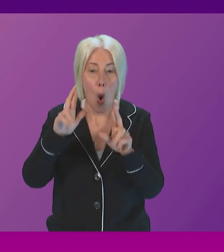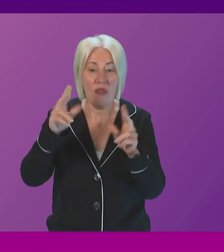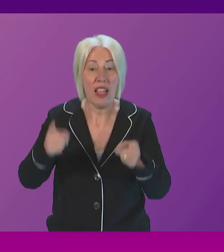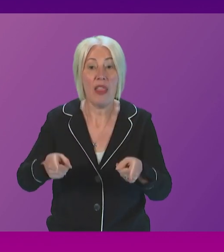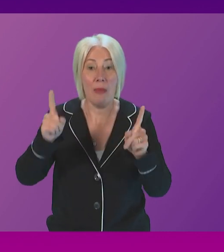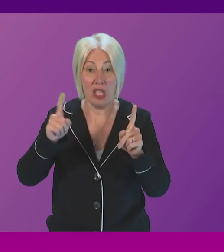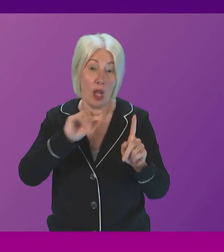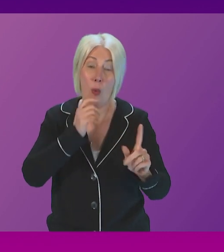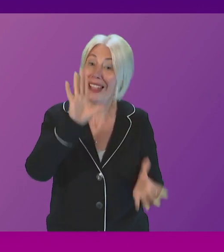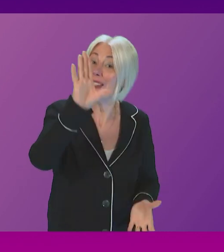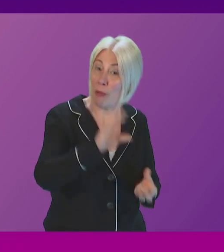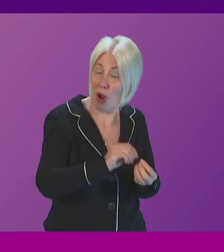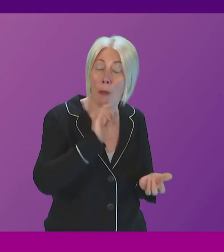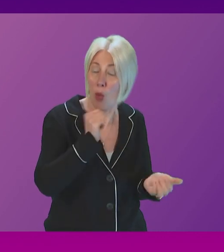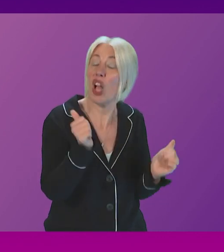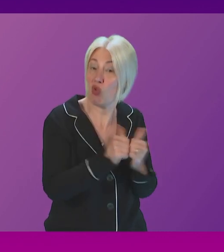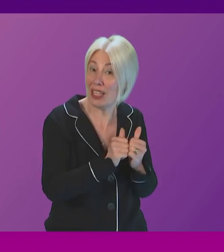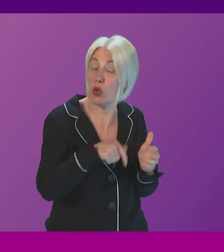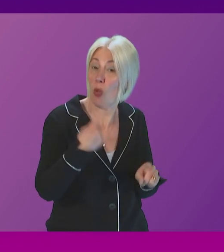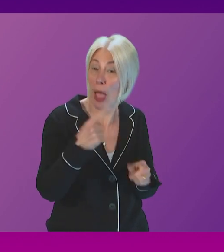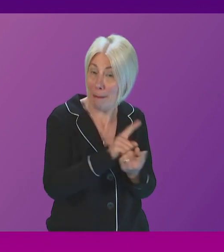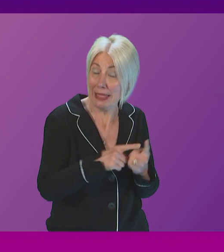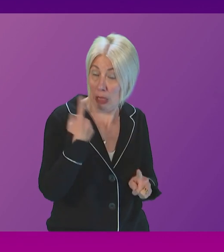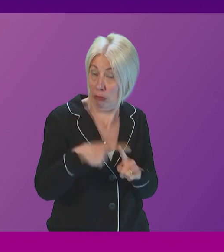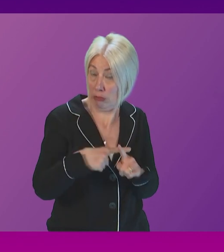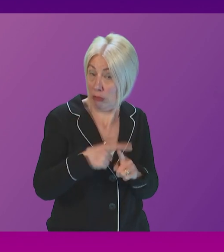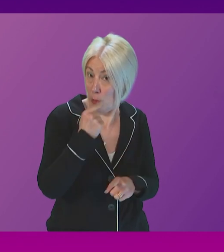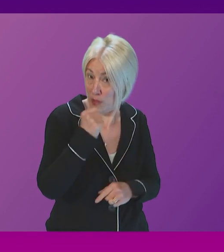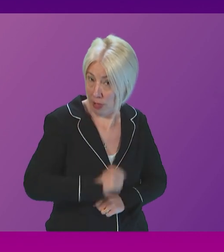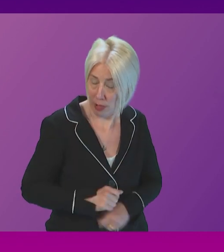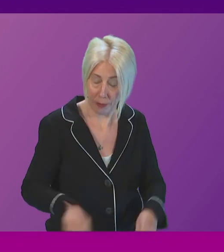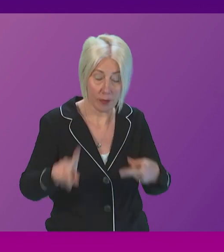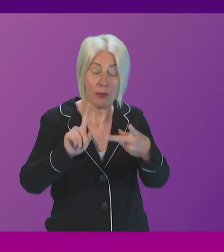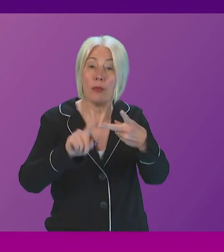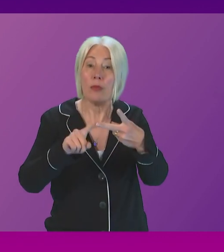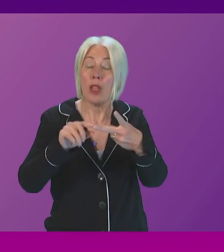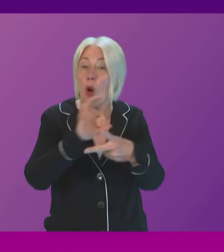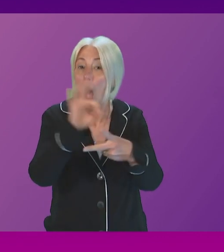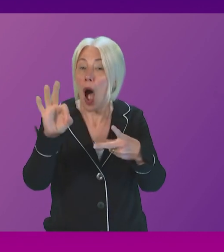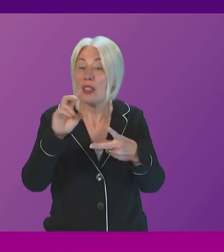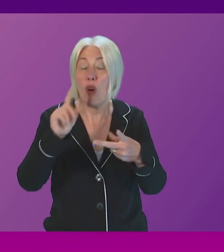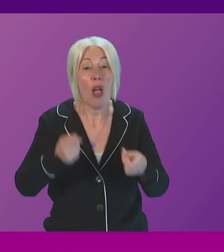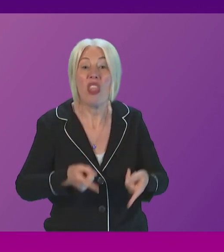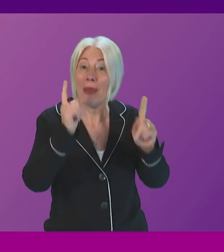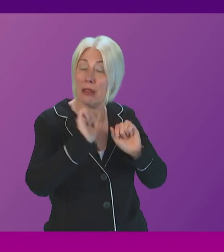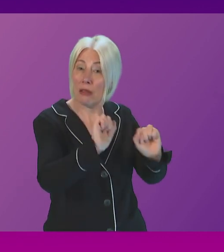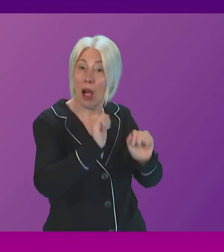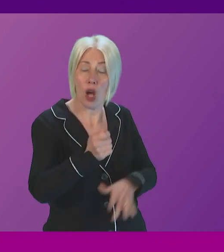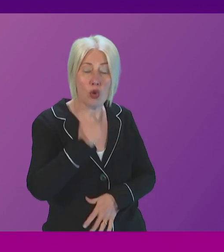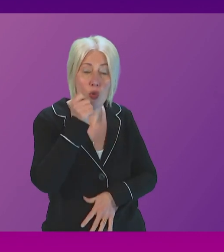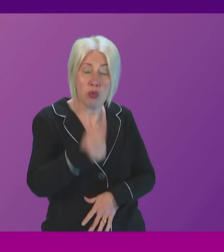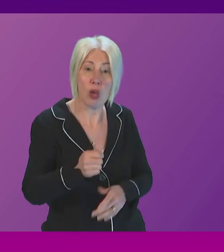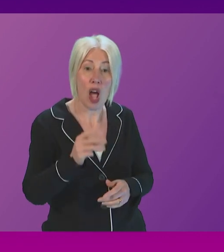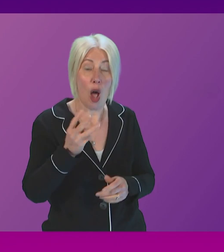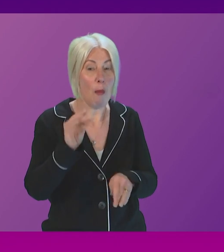summing up will agree to that meeting as urgently as possible. Secondly, we are calling for the minister to commission a third